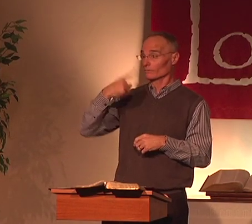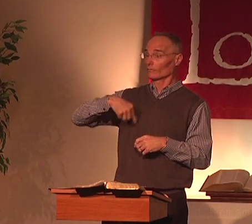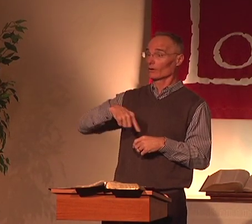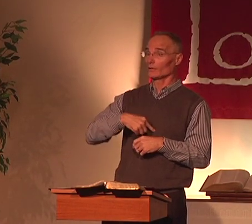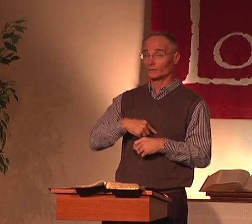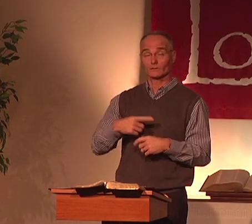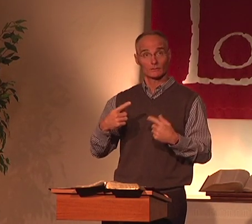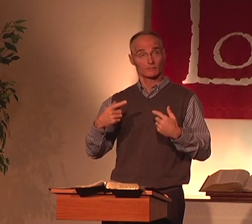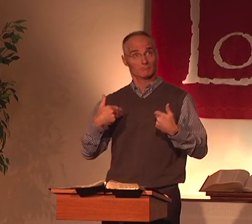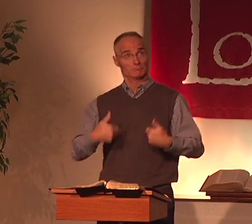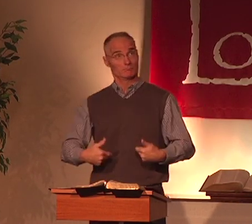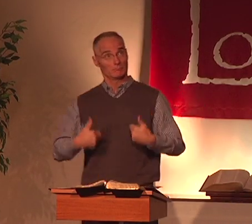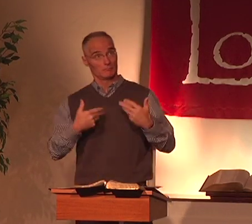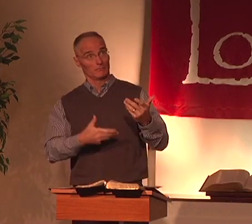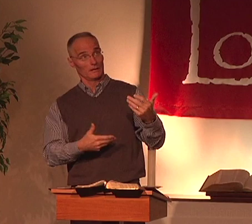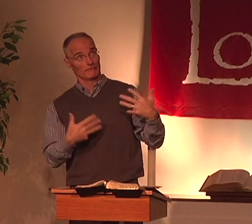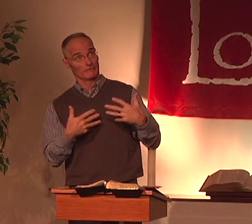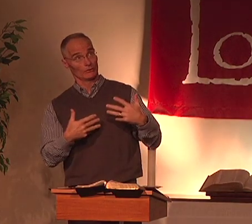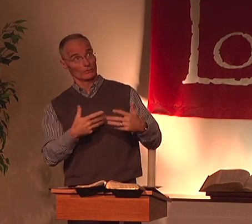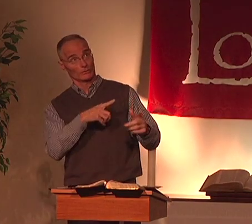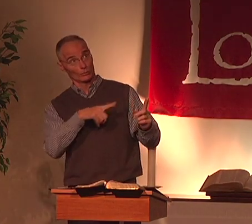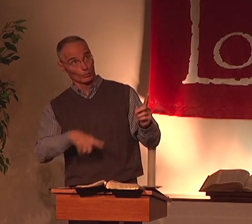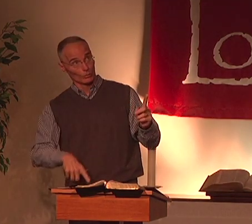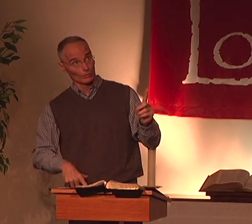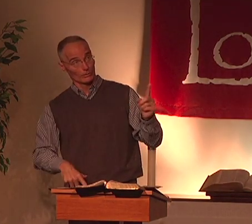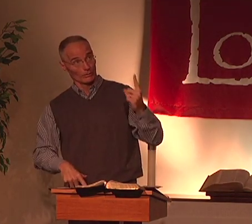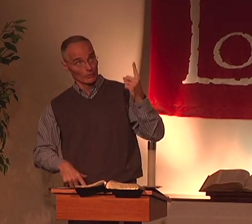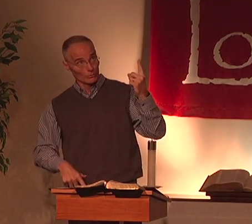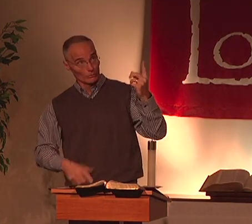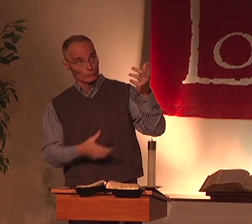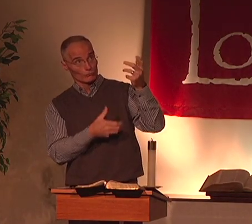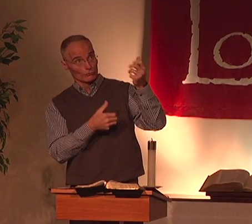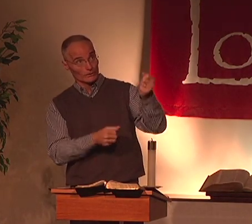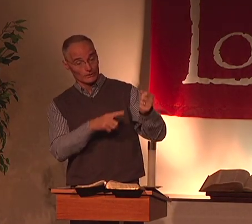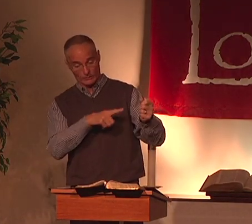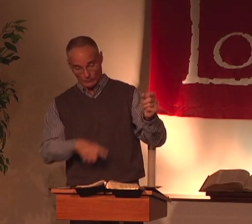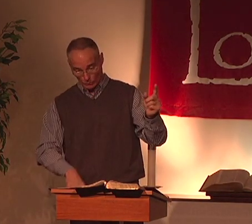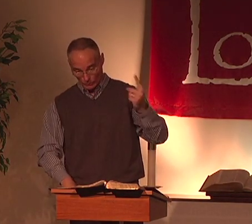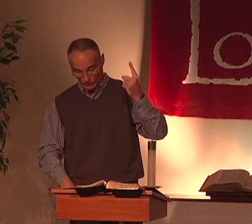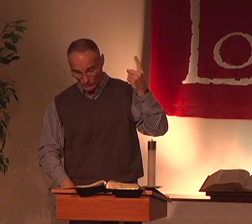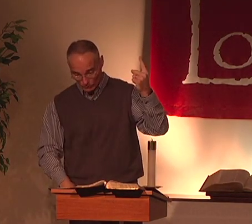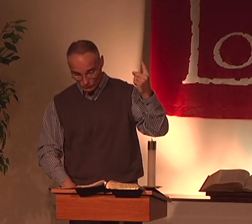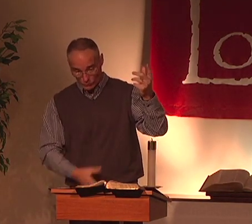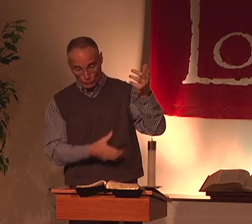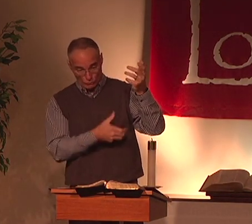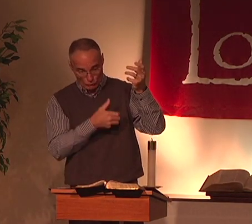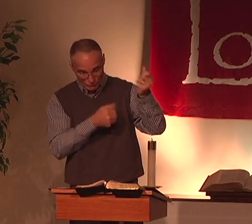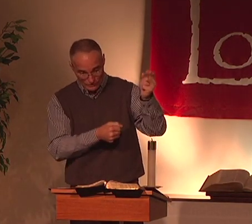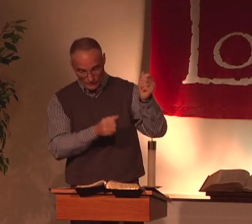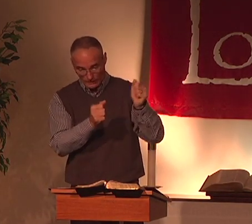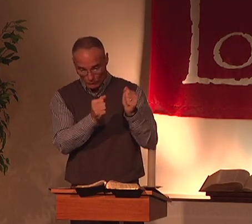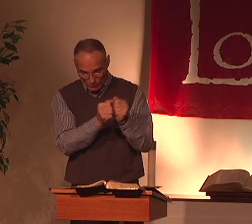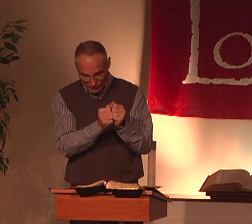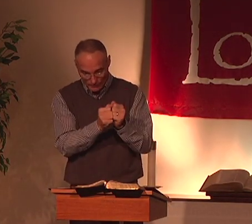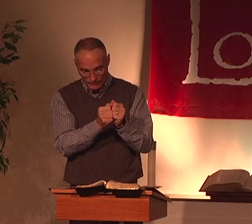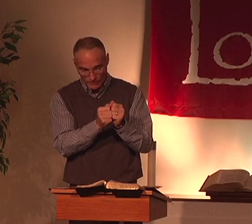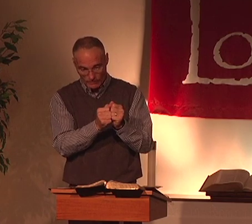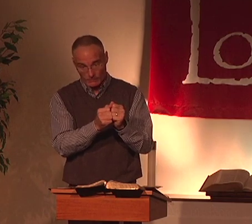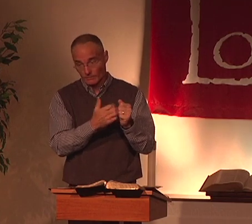The question for us Do I fear the Lord alone Do I trust the Lord alone Do I trust him